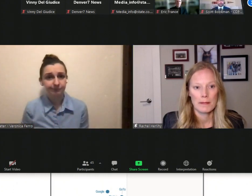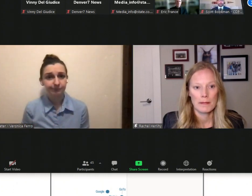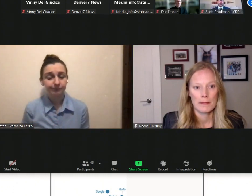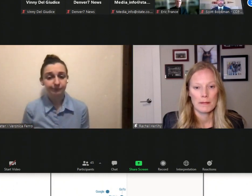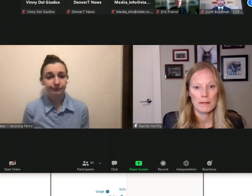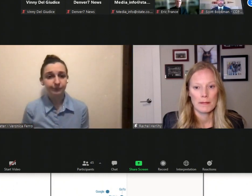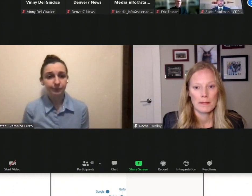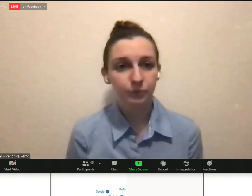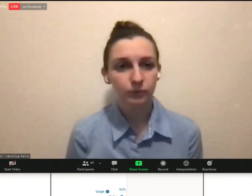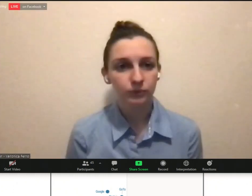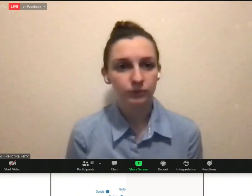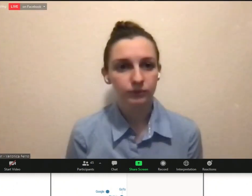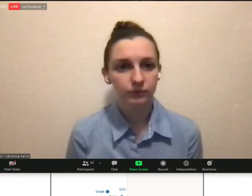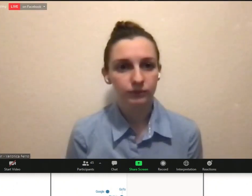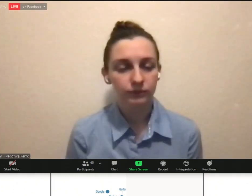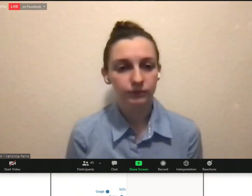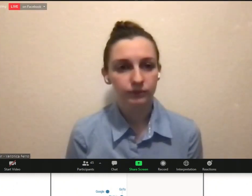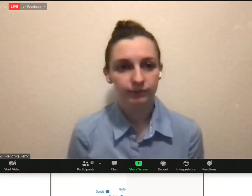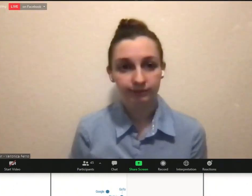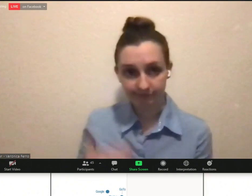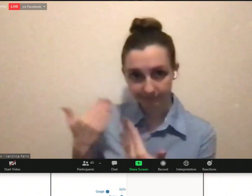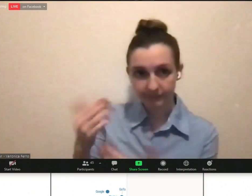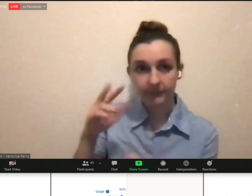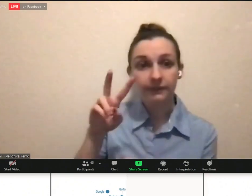Go to Vinny. They'll just go ahead, Vinny.